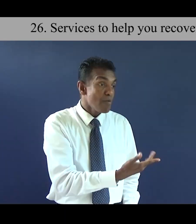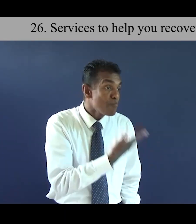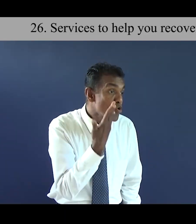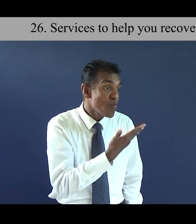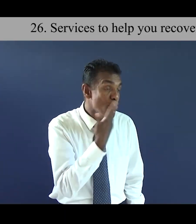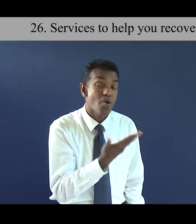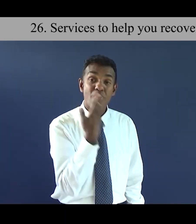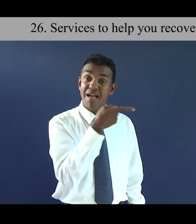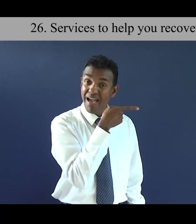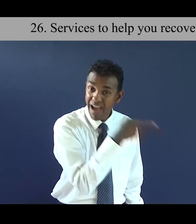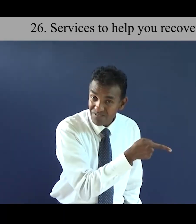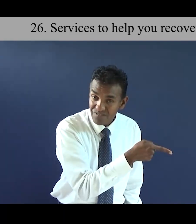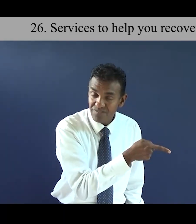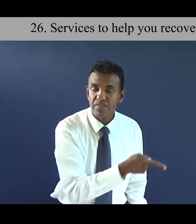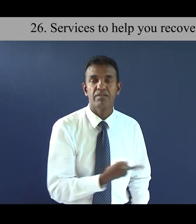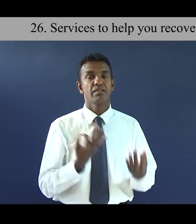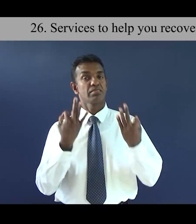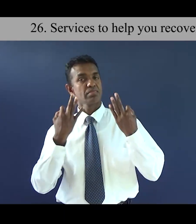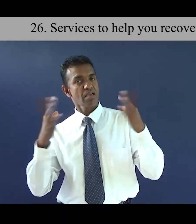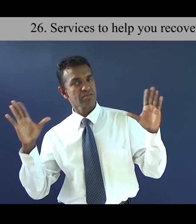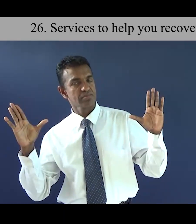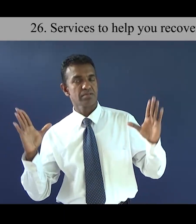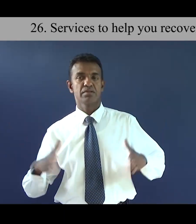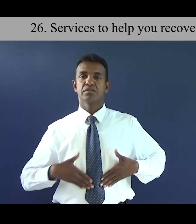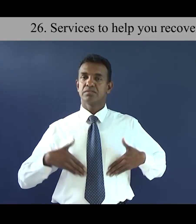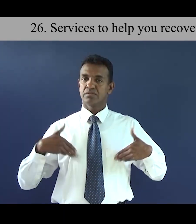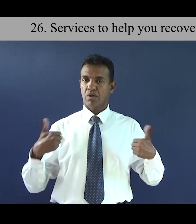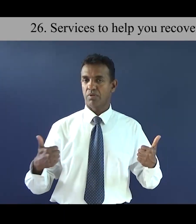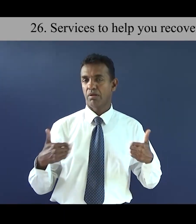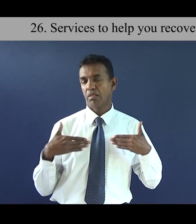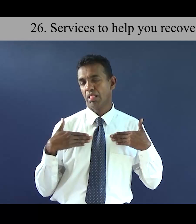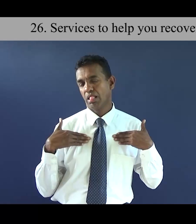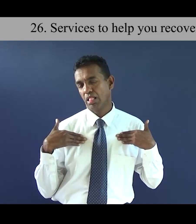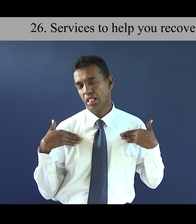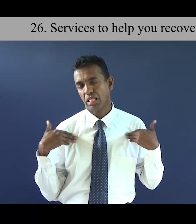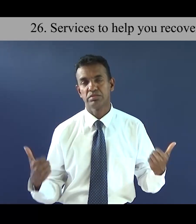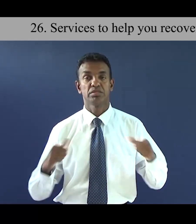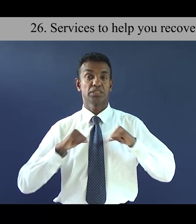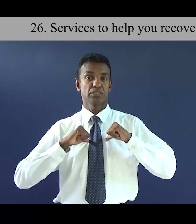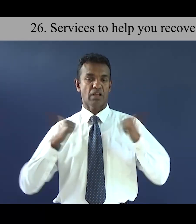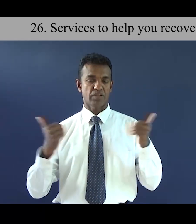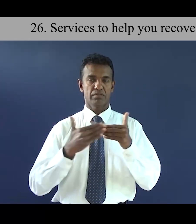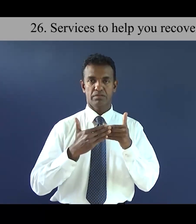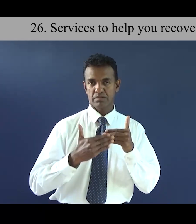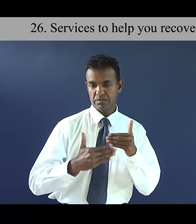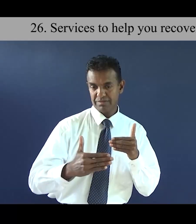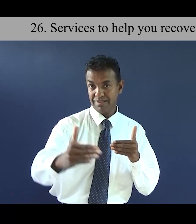independent and healthy life as possible and will provide support in